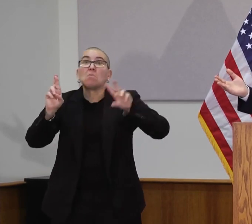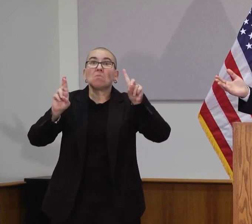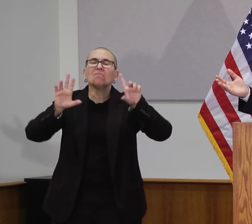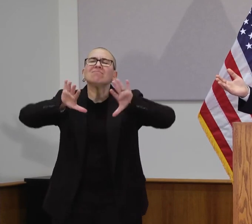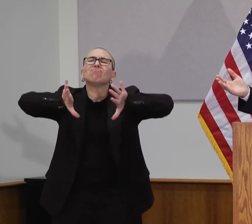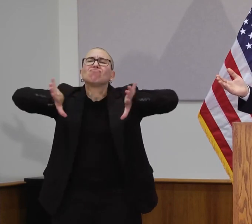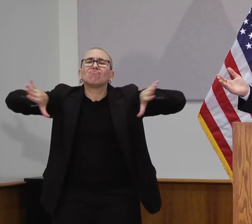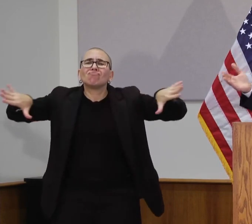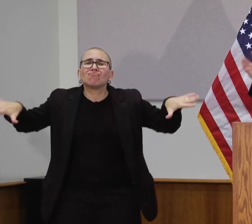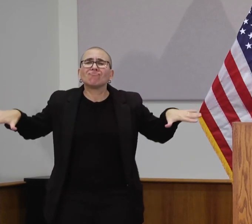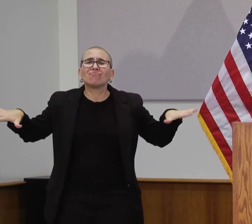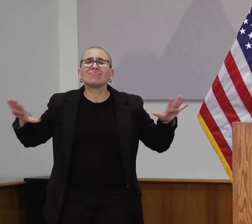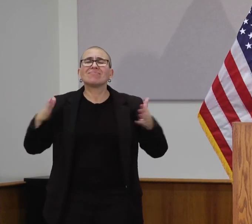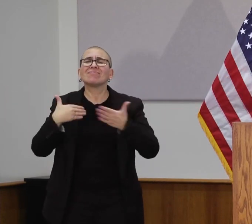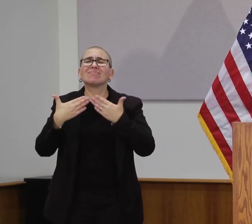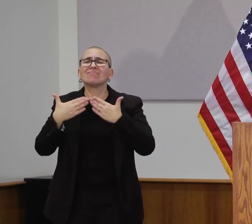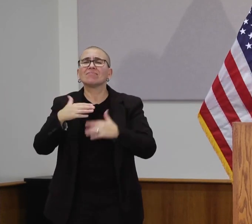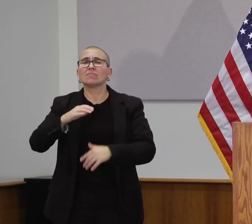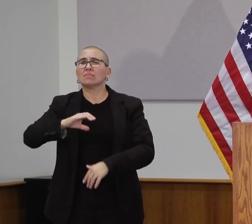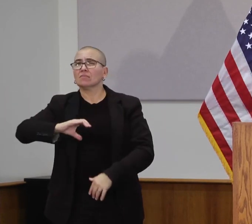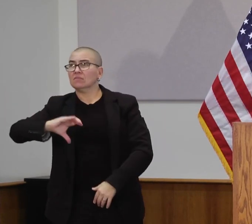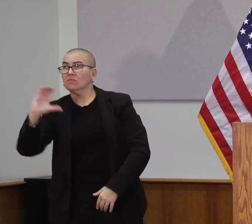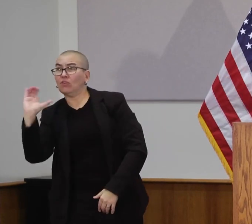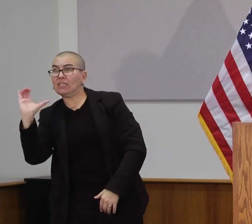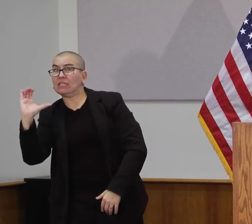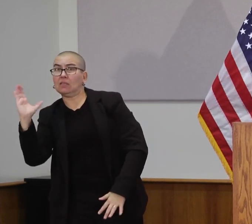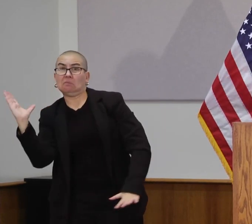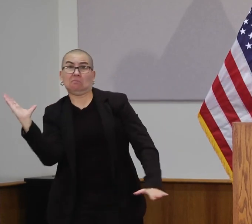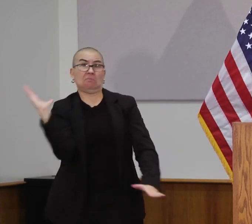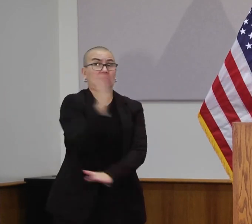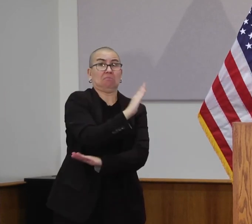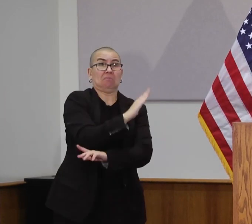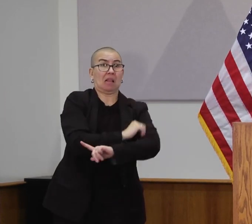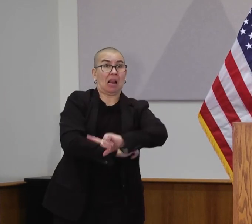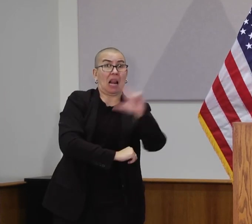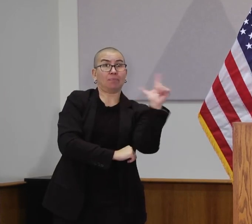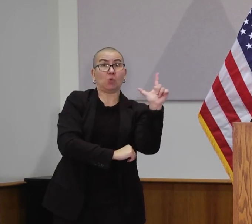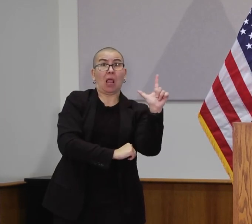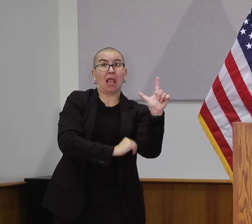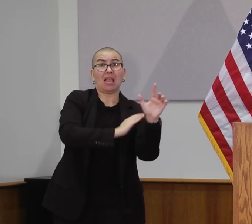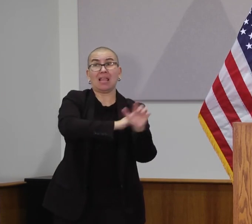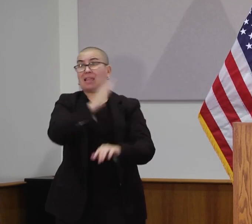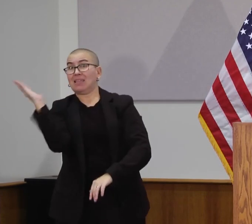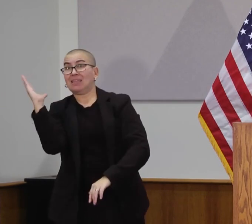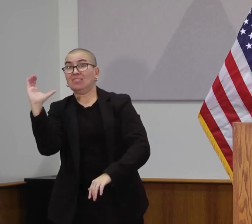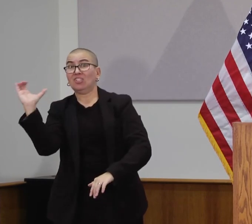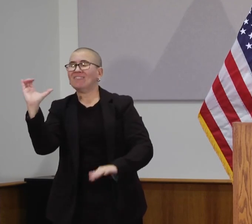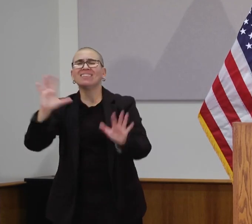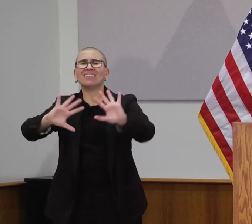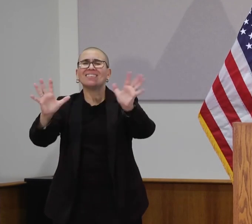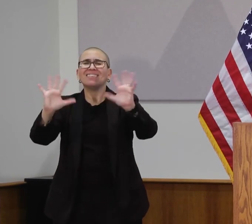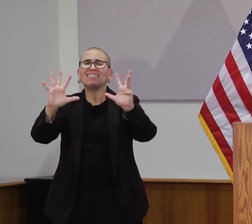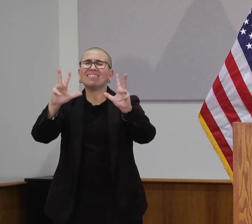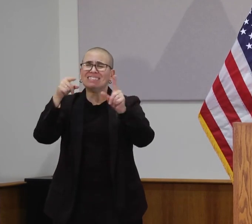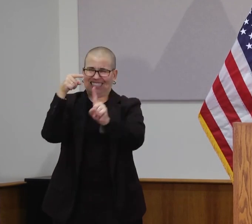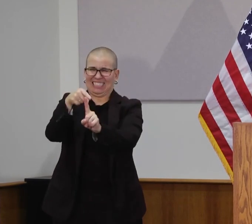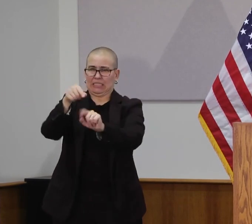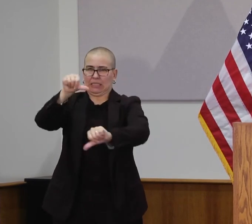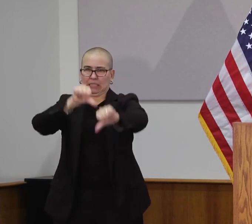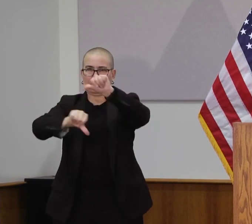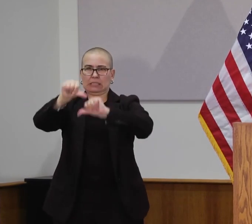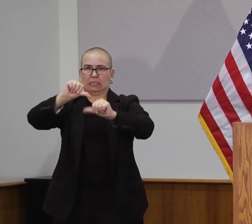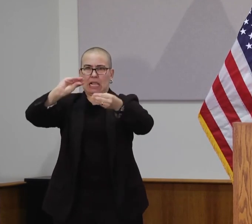super conservative and have absolute agreement around the science and the methods that we take. I will